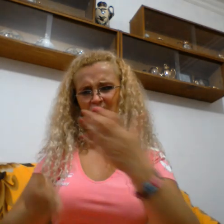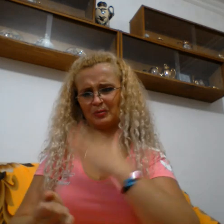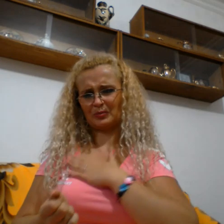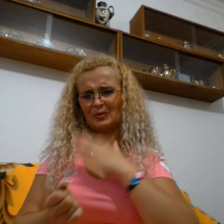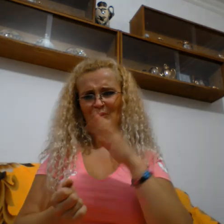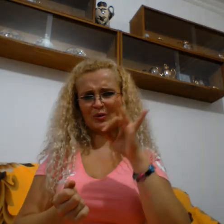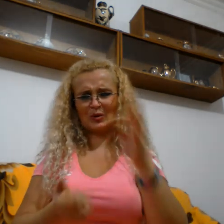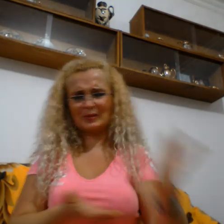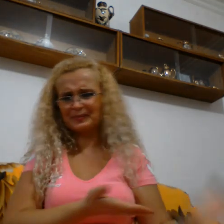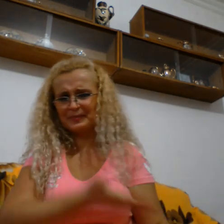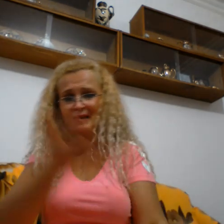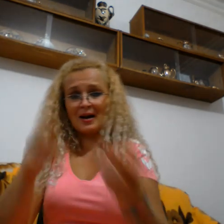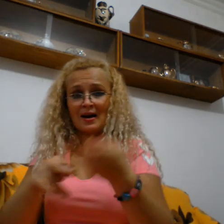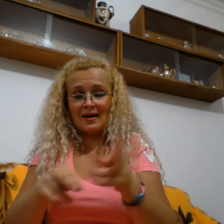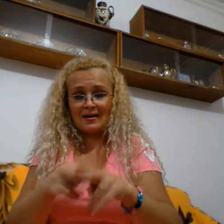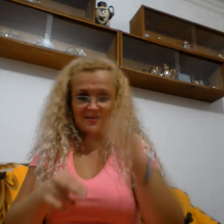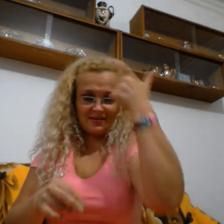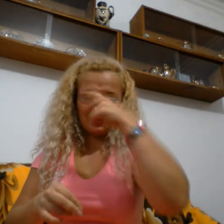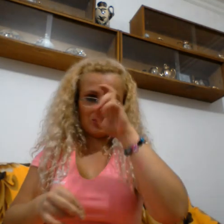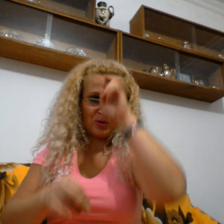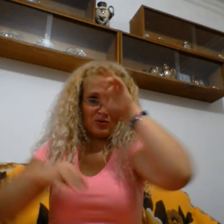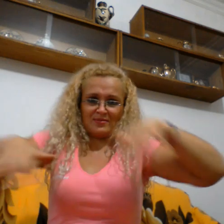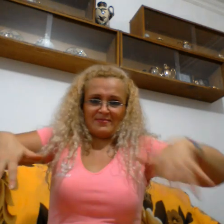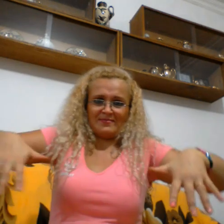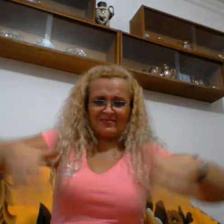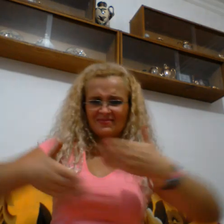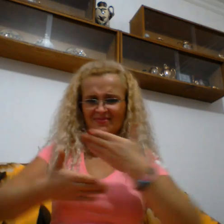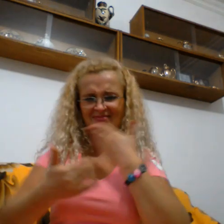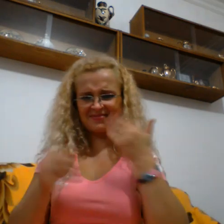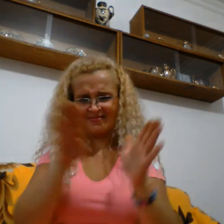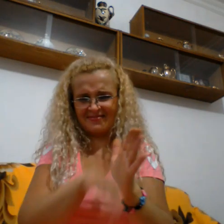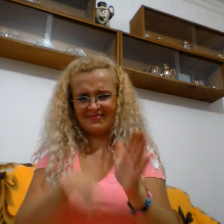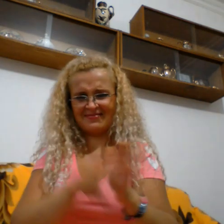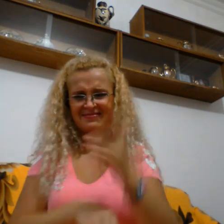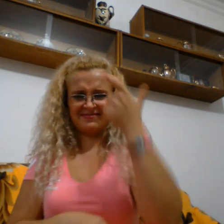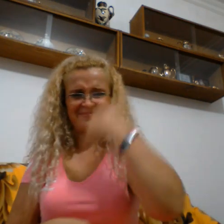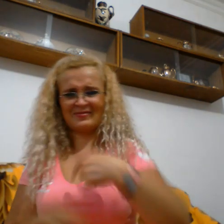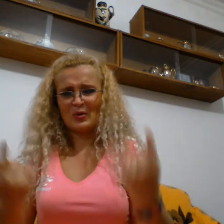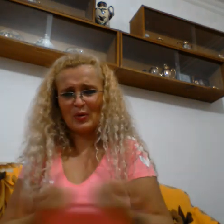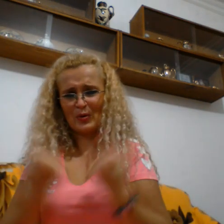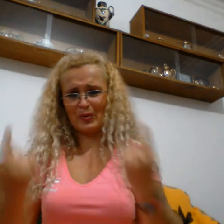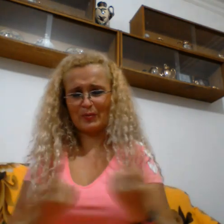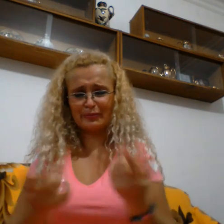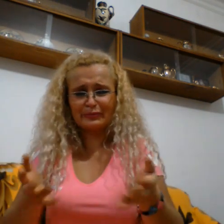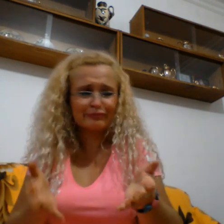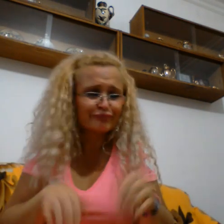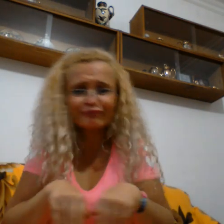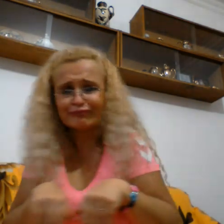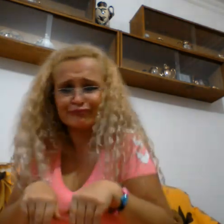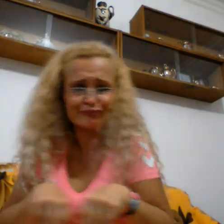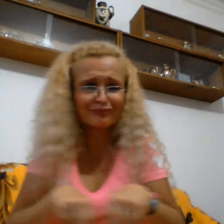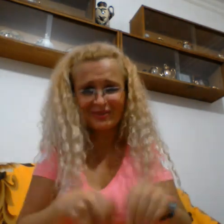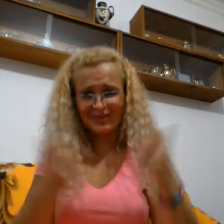various social media accounts, including YouTube, and also, of course, airing on NASA TV. As mentioned, though, this will be the